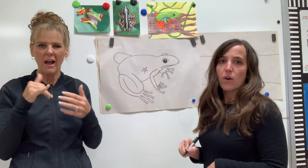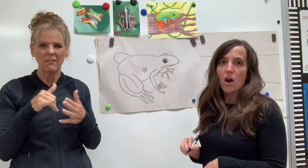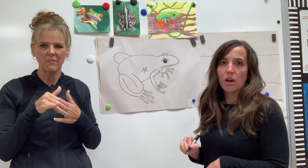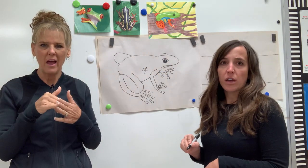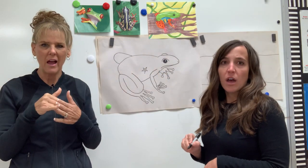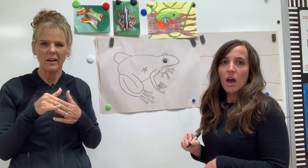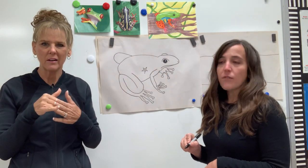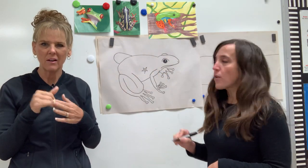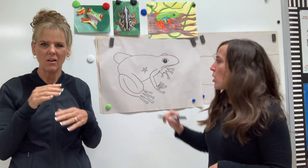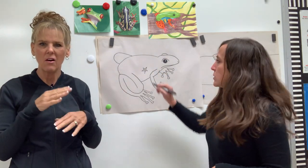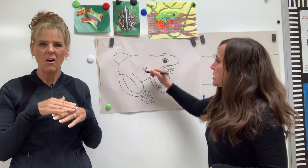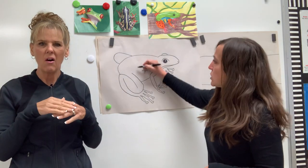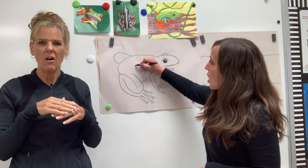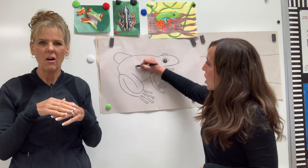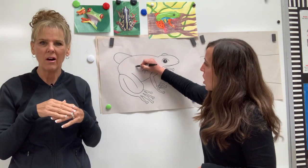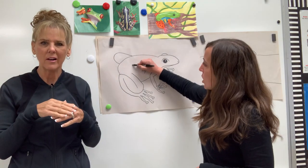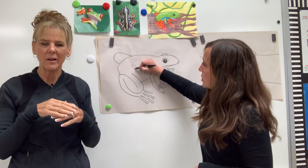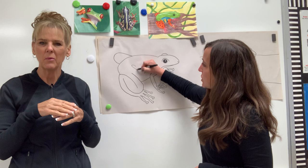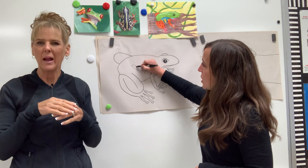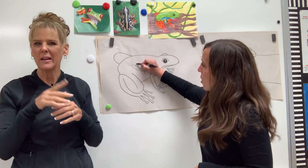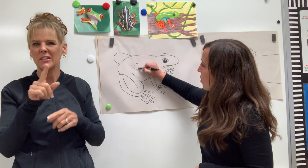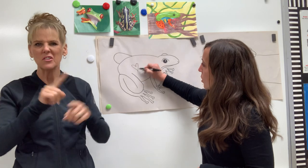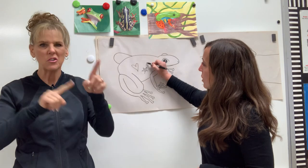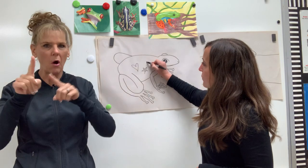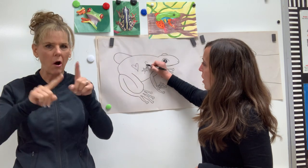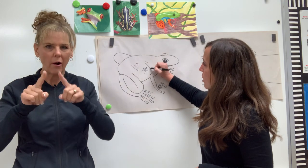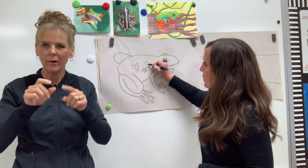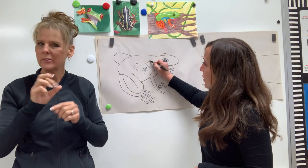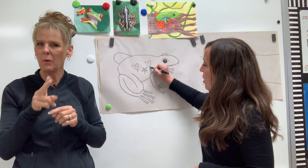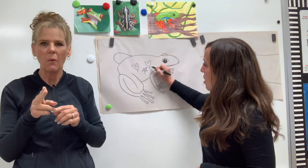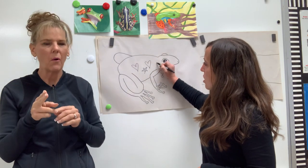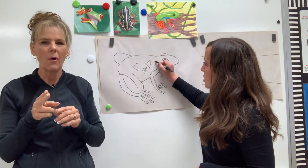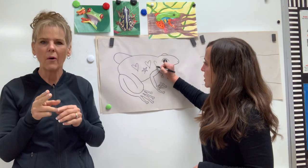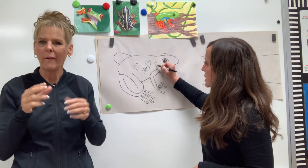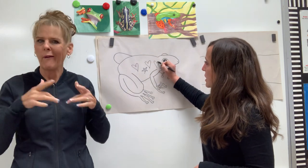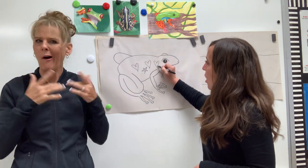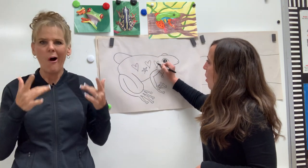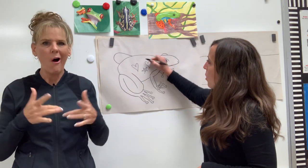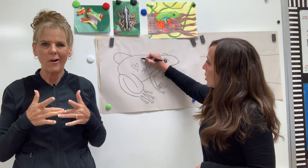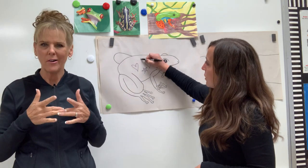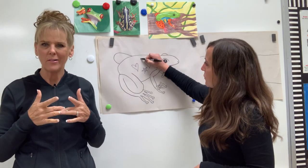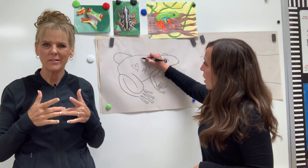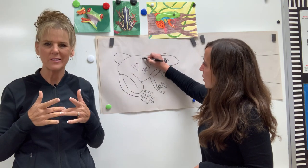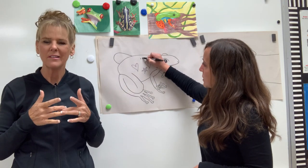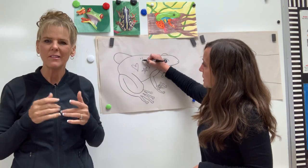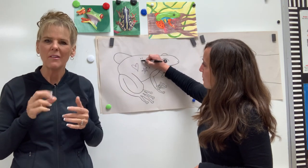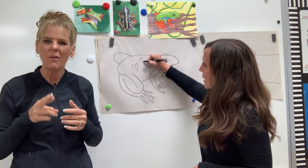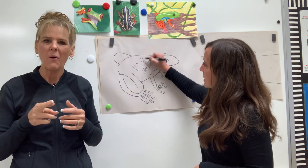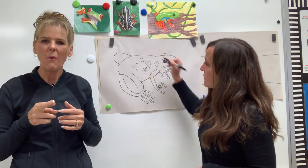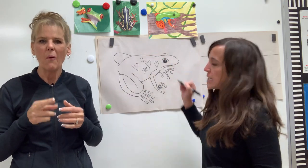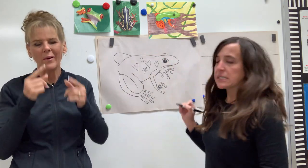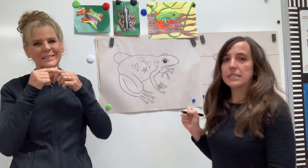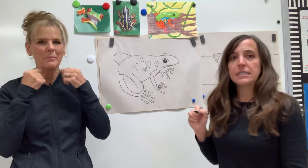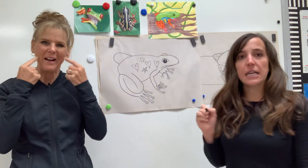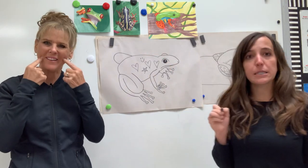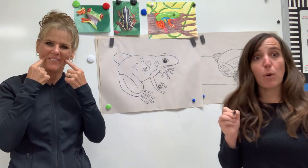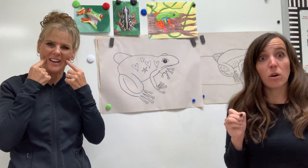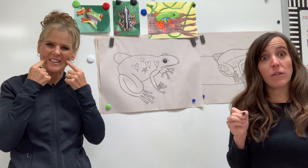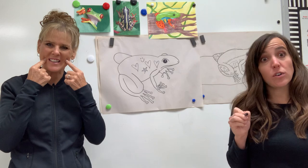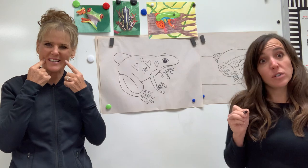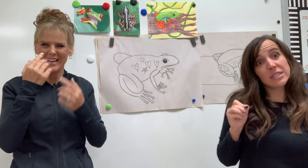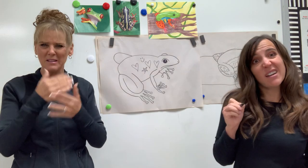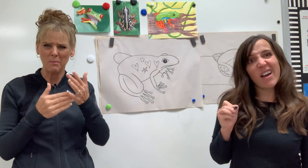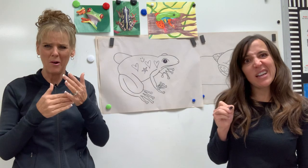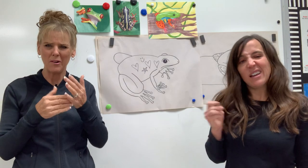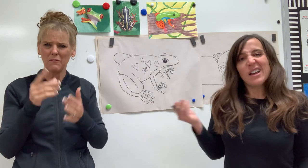realistic tree frog, a frog with stars or a frog with hearts or a frog with smiley faces as